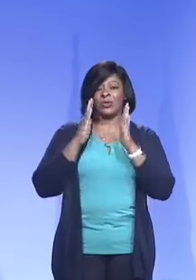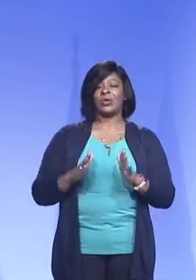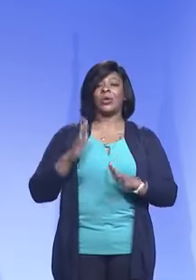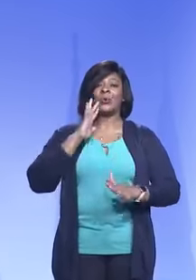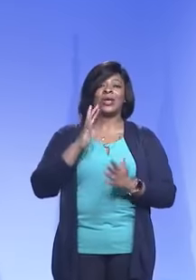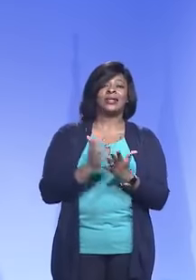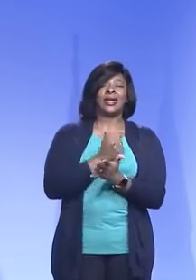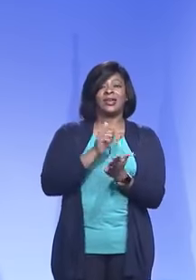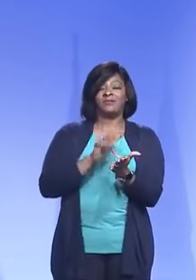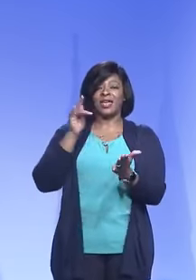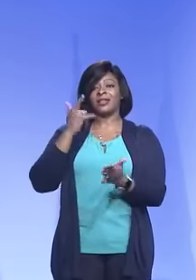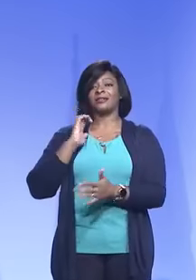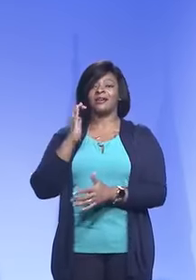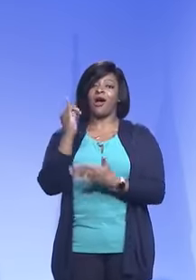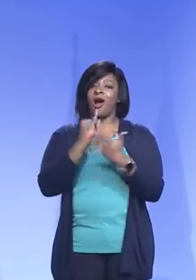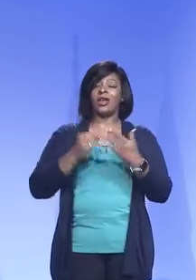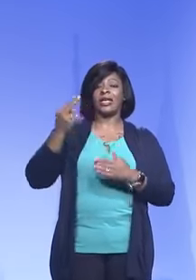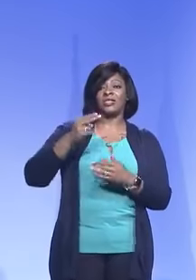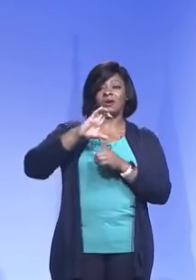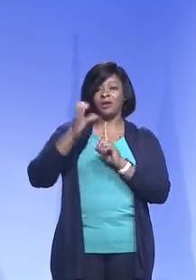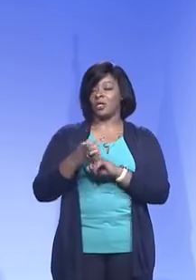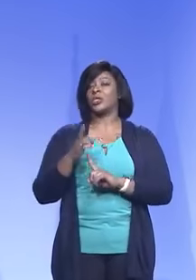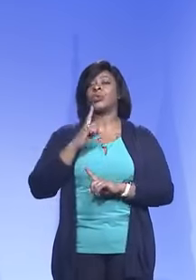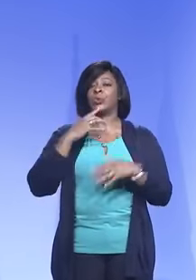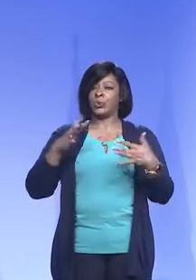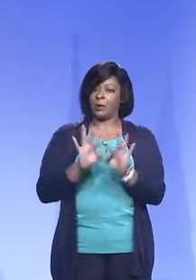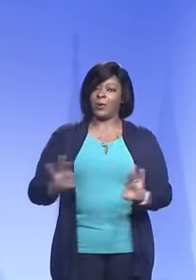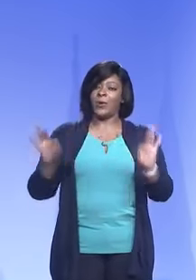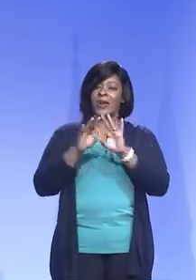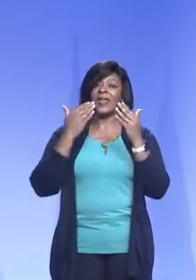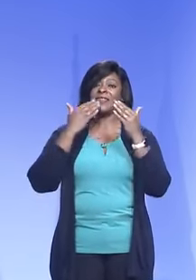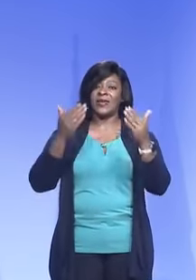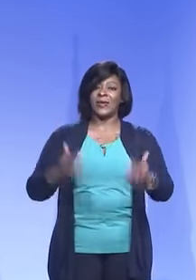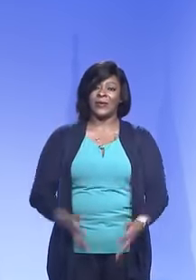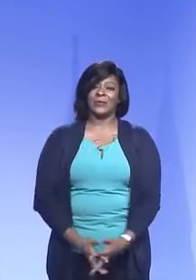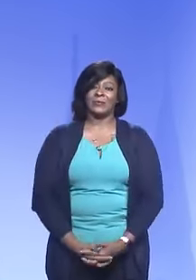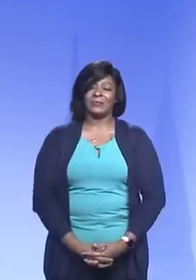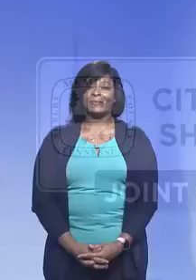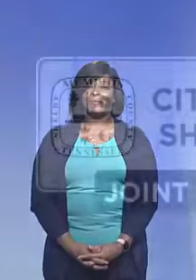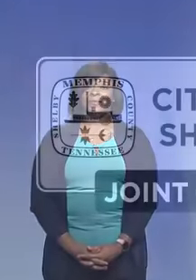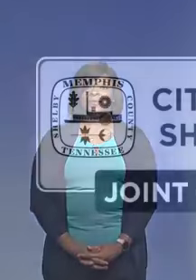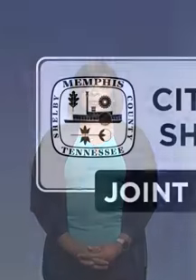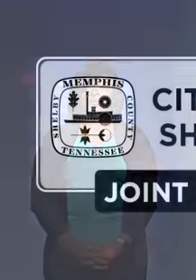will take advantage, because arts, history, and culture is so important. Thank you. That's it.